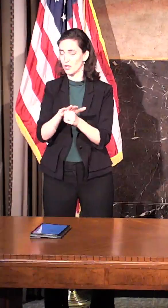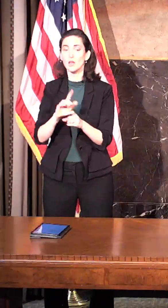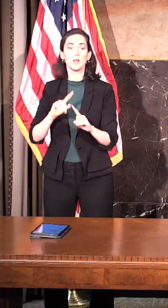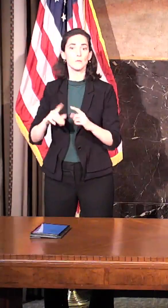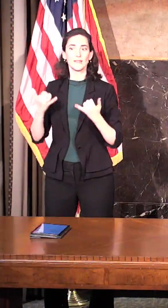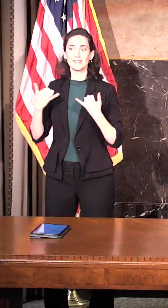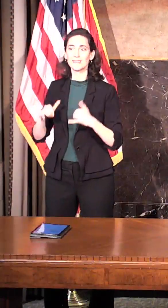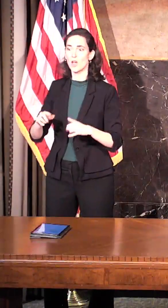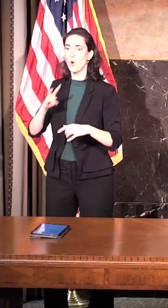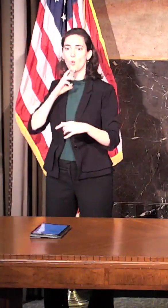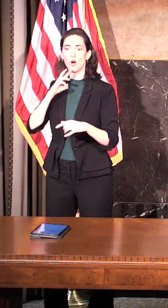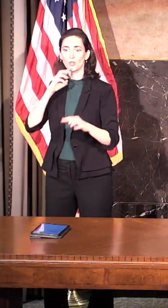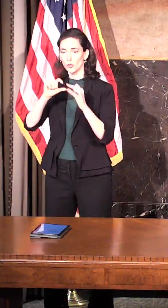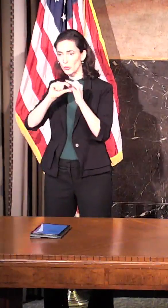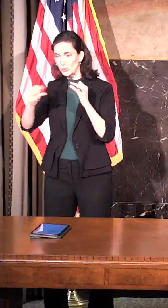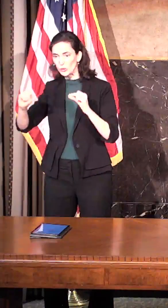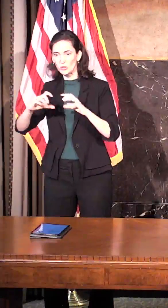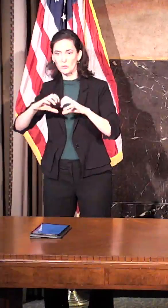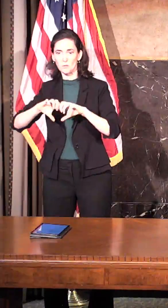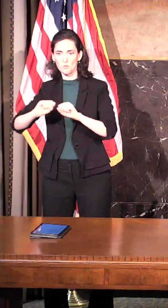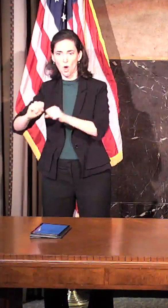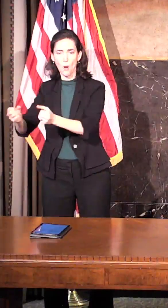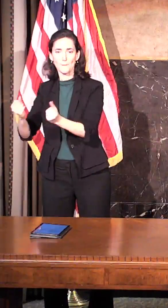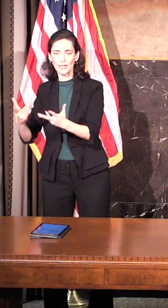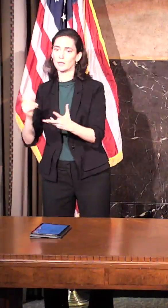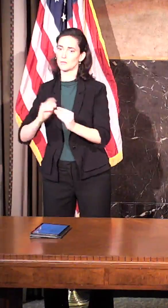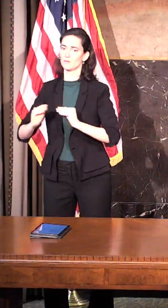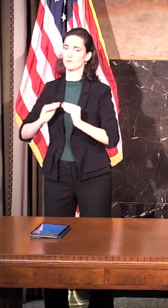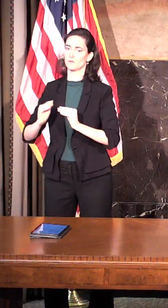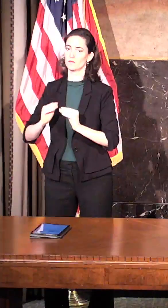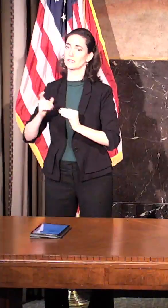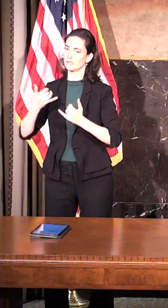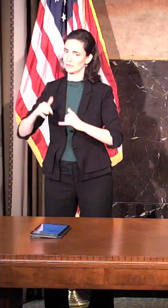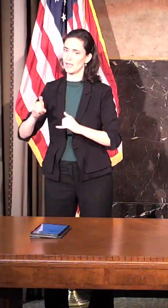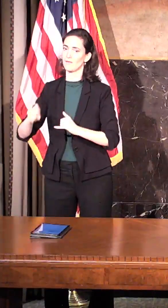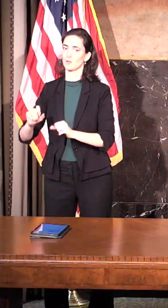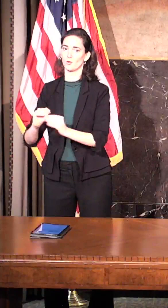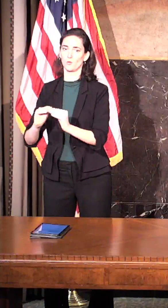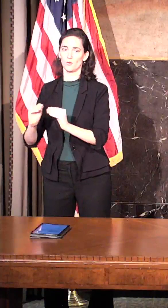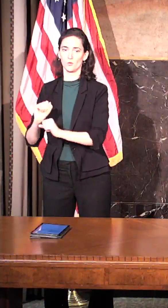around water systems. I can tell you that the National Guard has